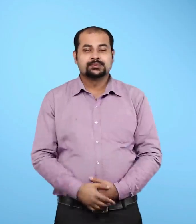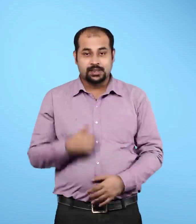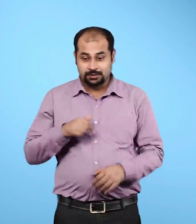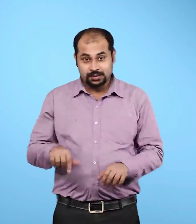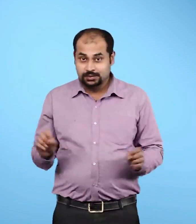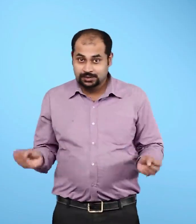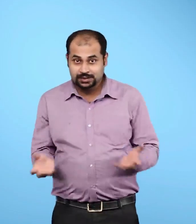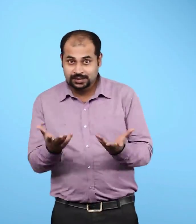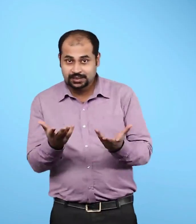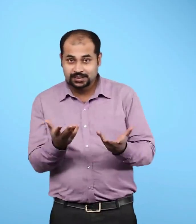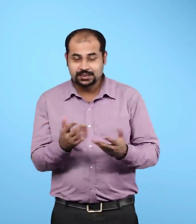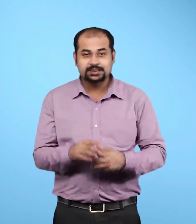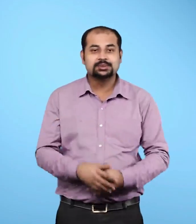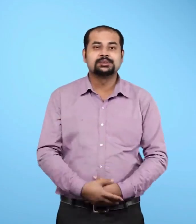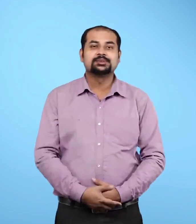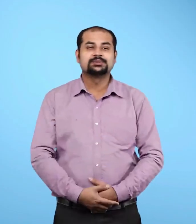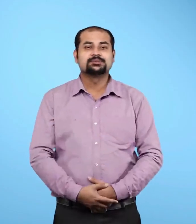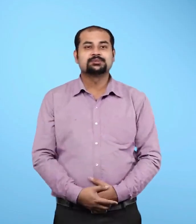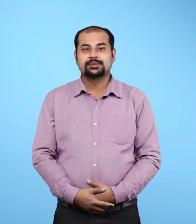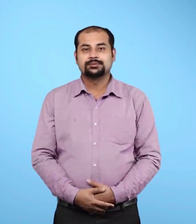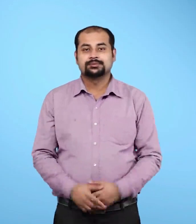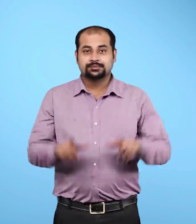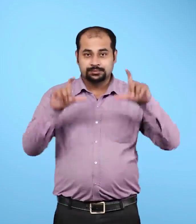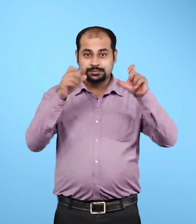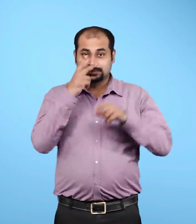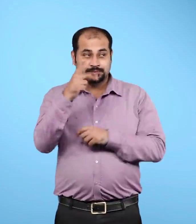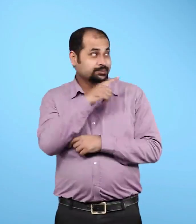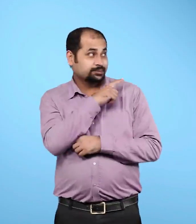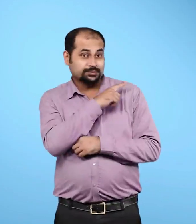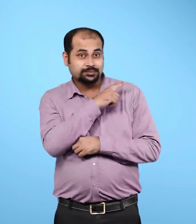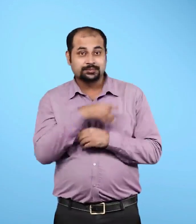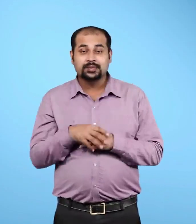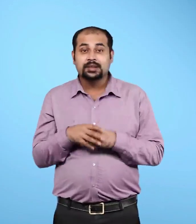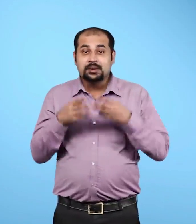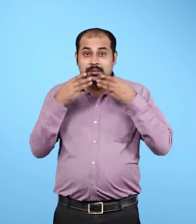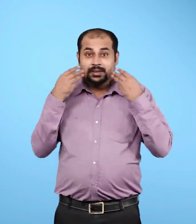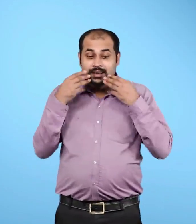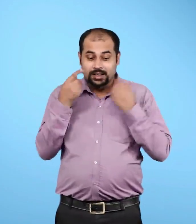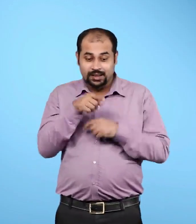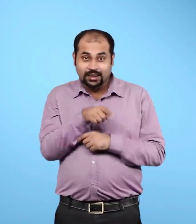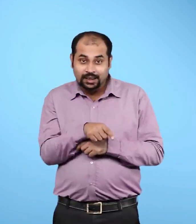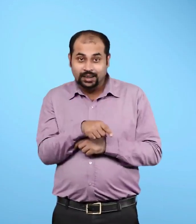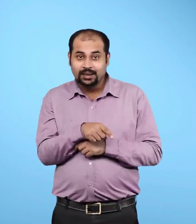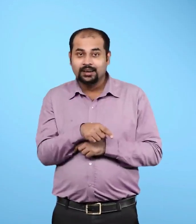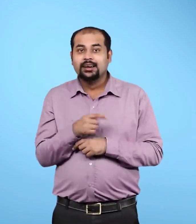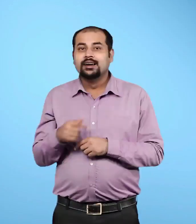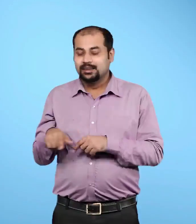Let's begin reading this page. Picture 1 shows Cat 2 sitting between the beads